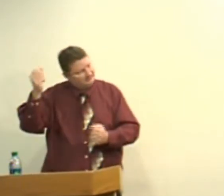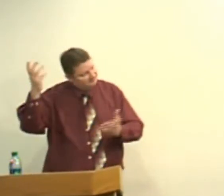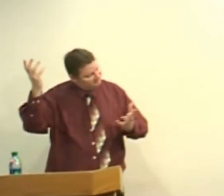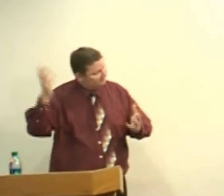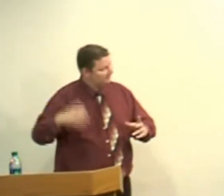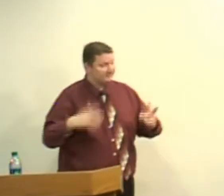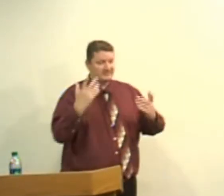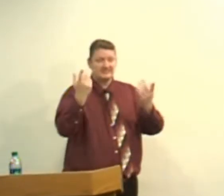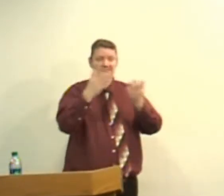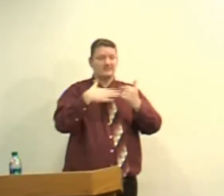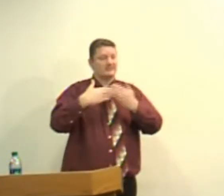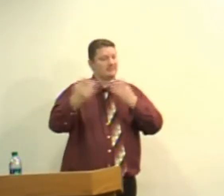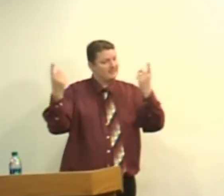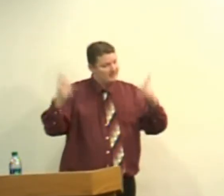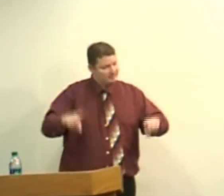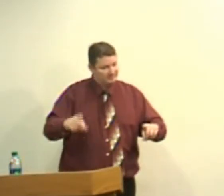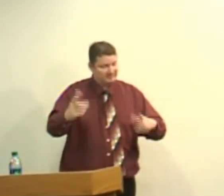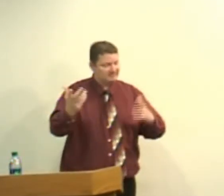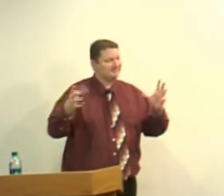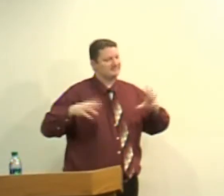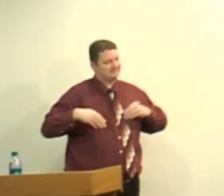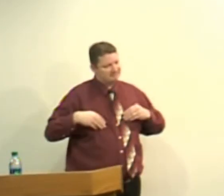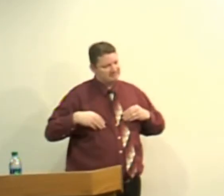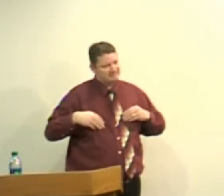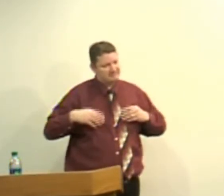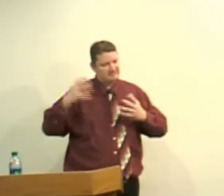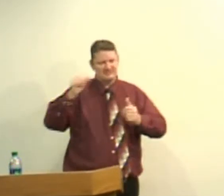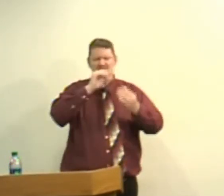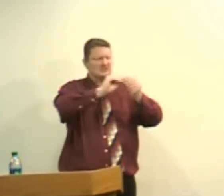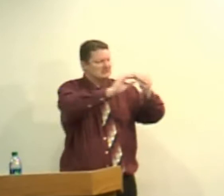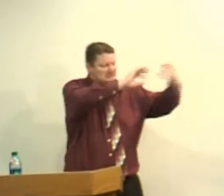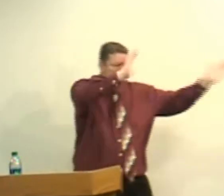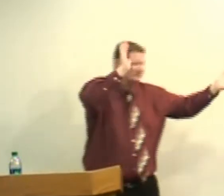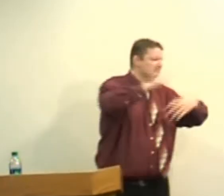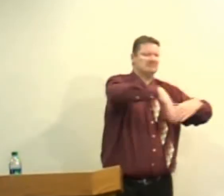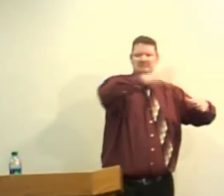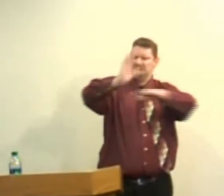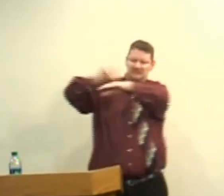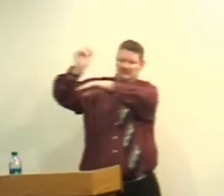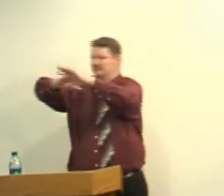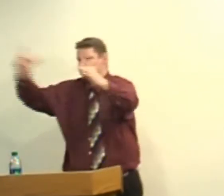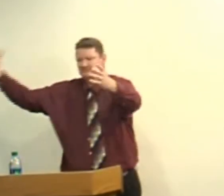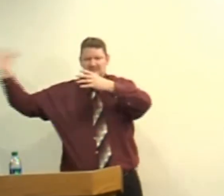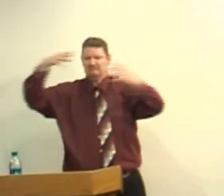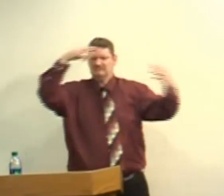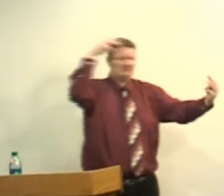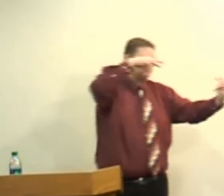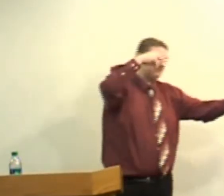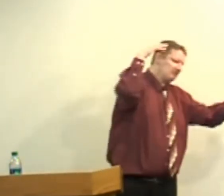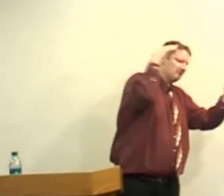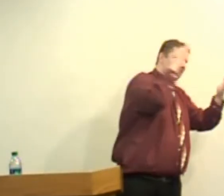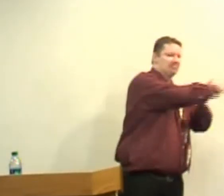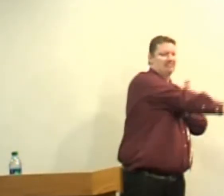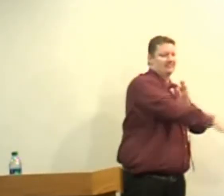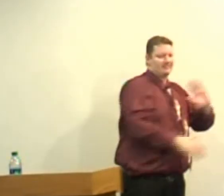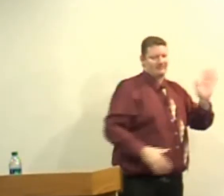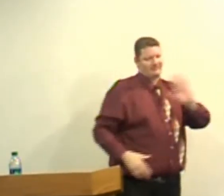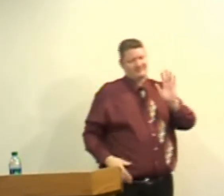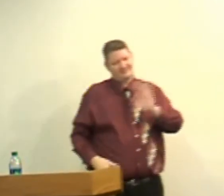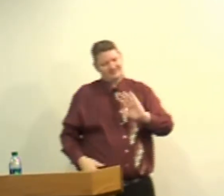Trust in the Lord. Trust in the Lord is what we do. Whatever happens, accept it. Don't go and talk about it and get all upset about it and get angry